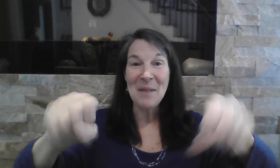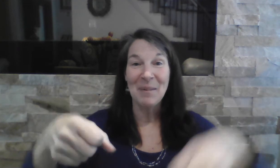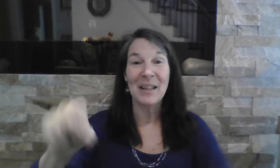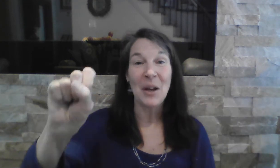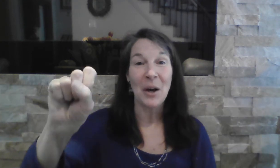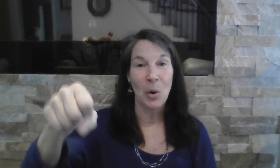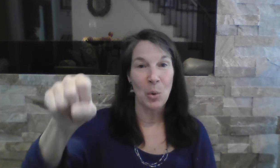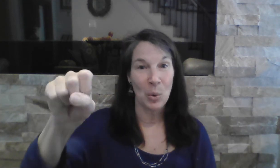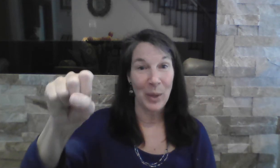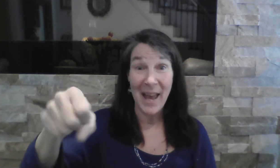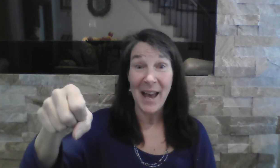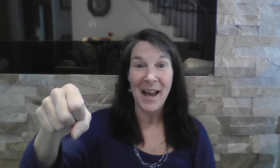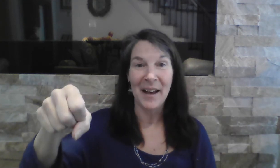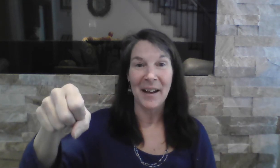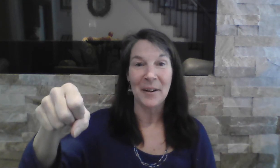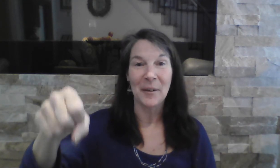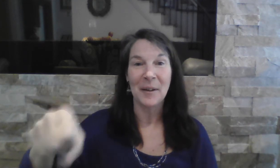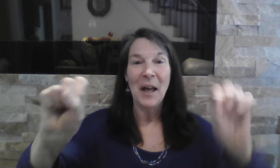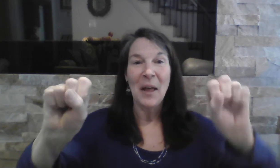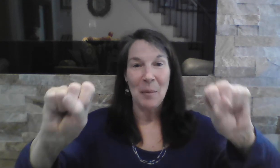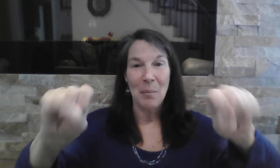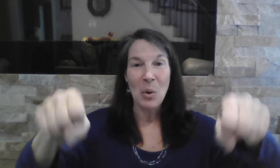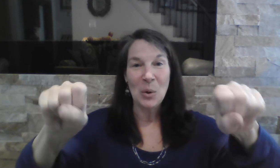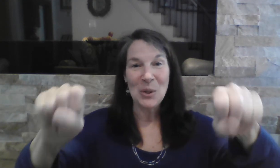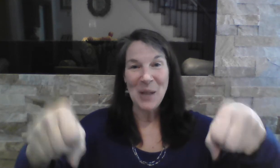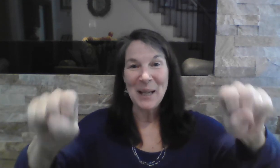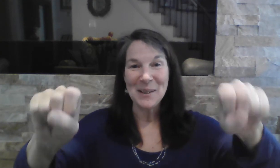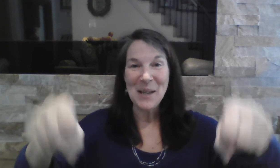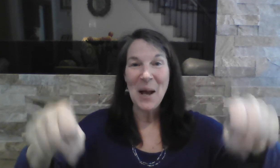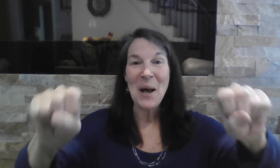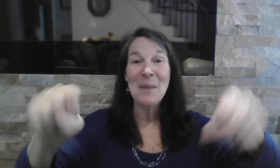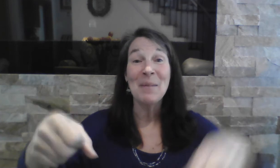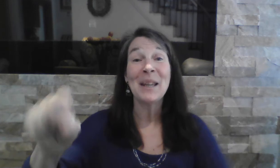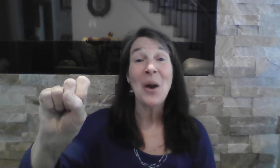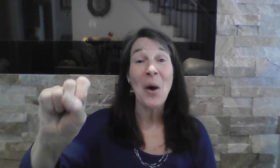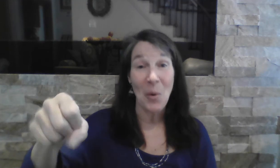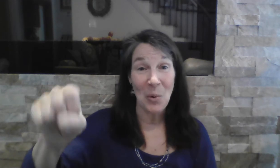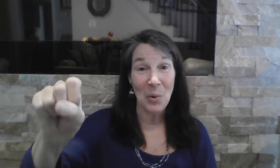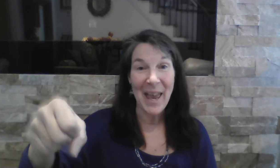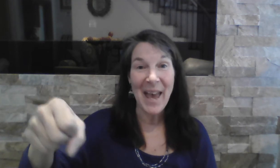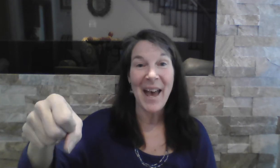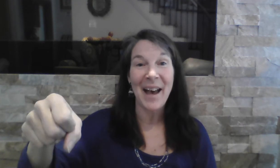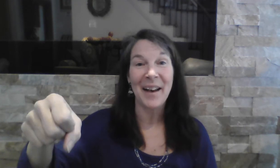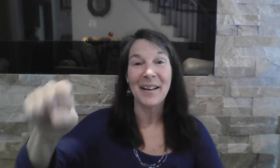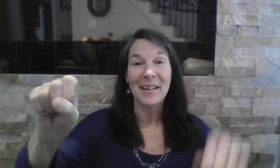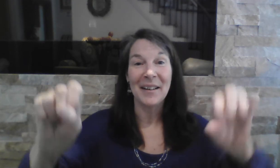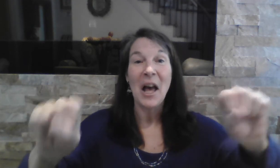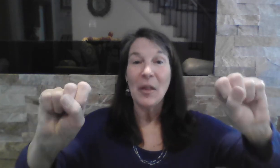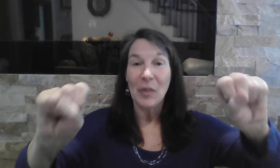in oh yeah the motorcycles come in oh yeah the